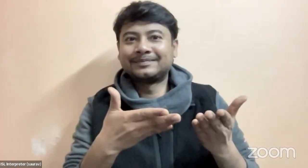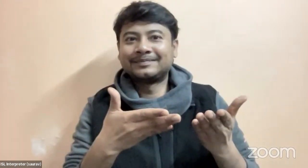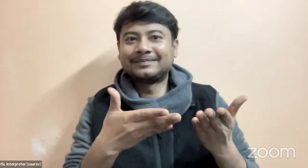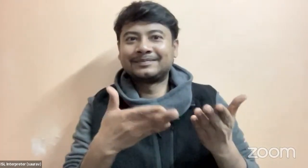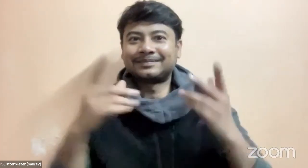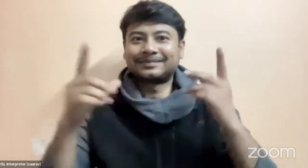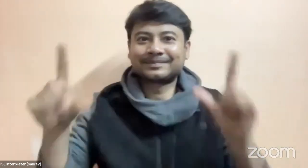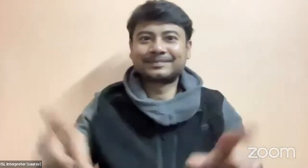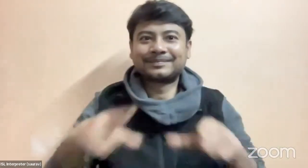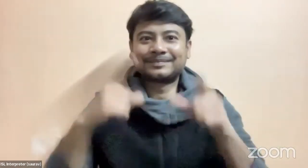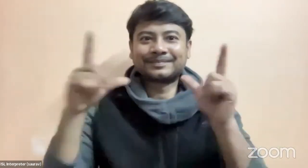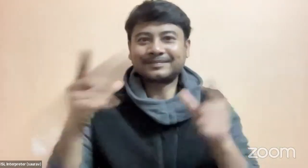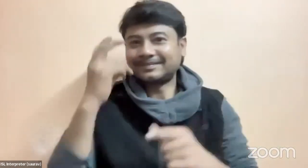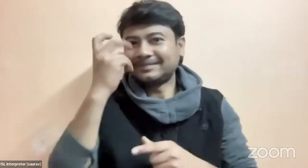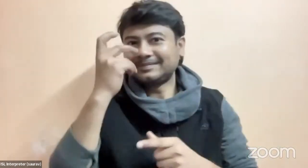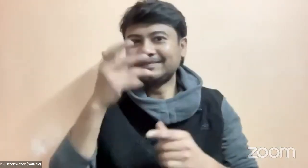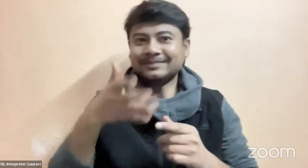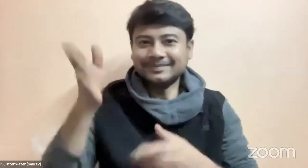the cultural norm.